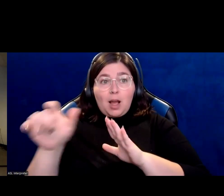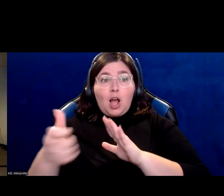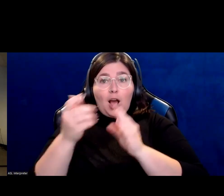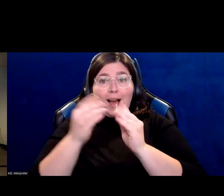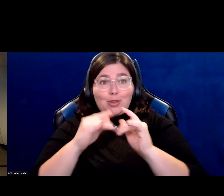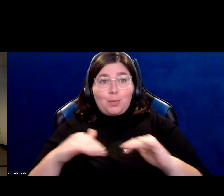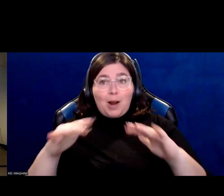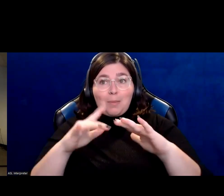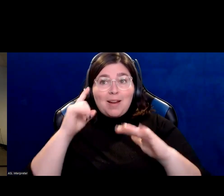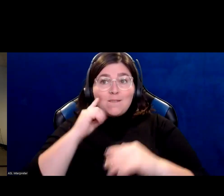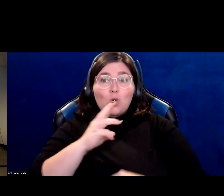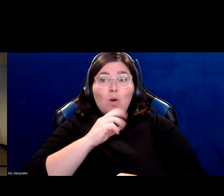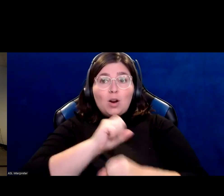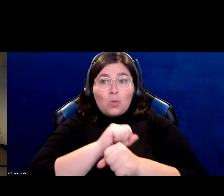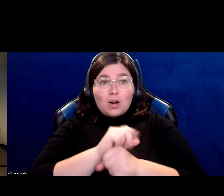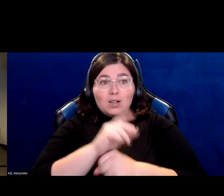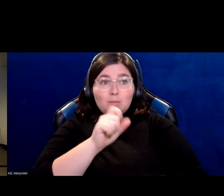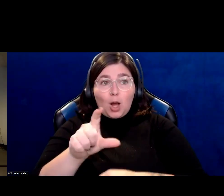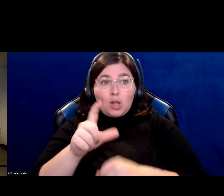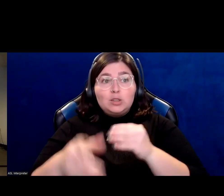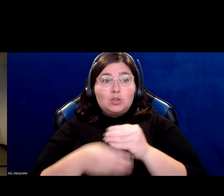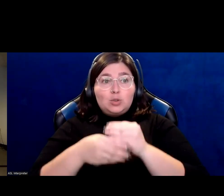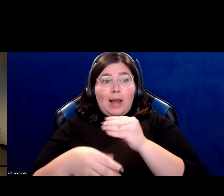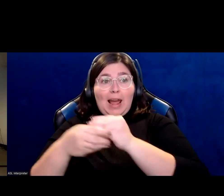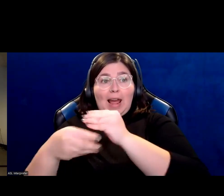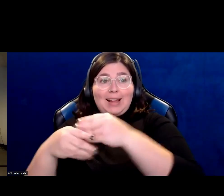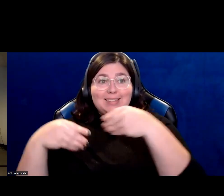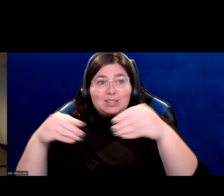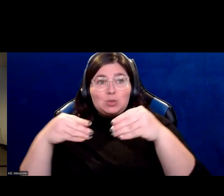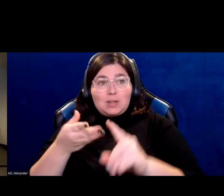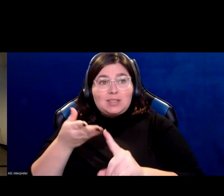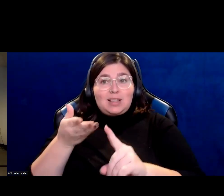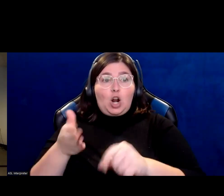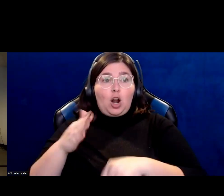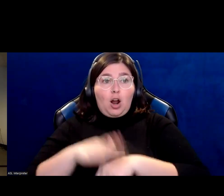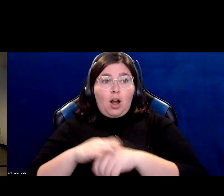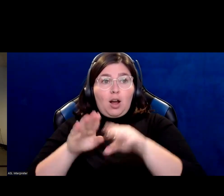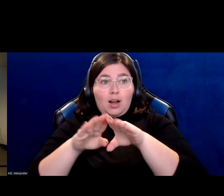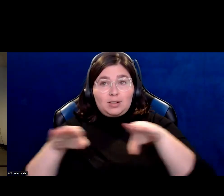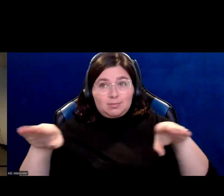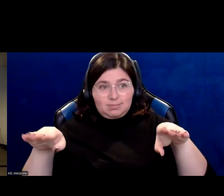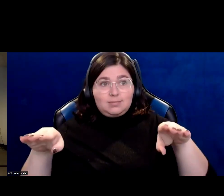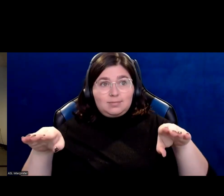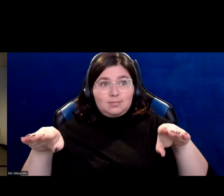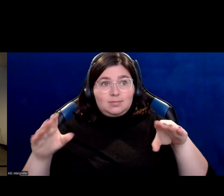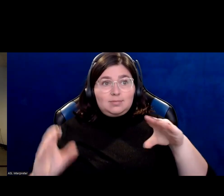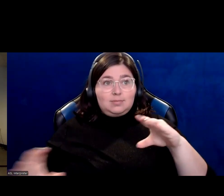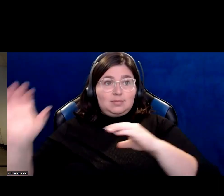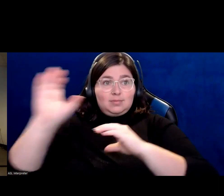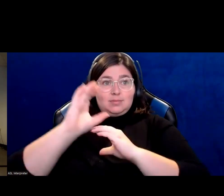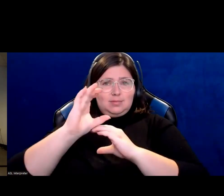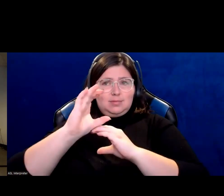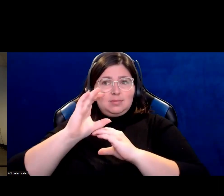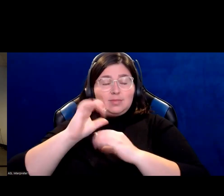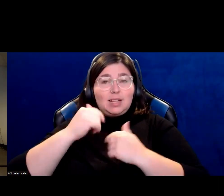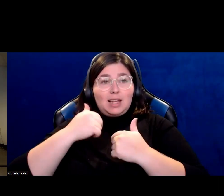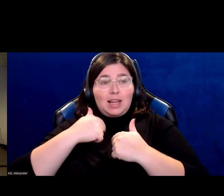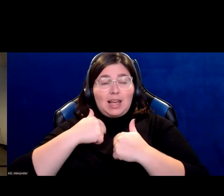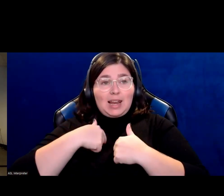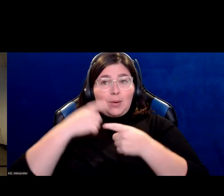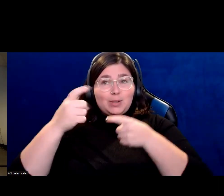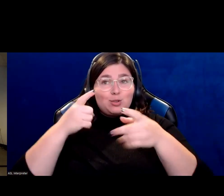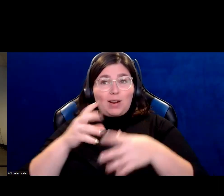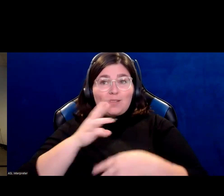for Waterworks Mall, to put additional stores on top of the said basins. I was the director of the